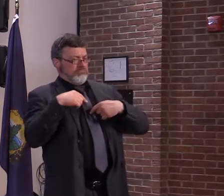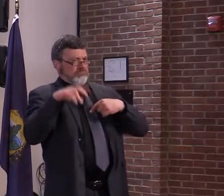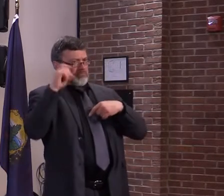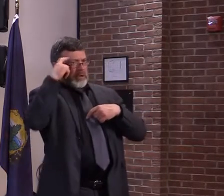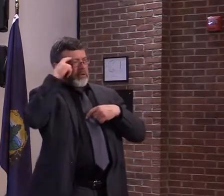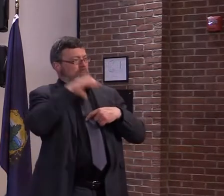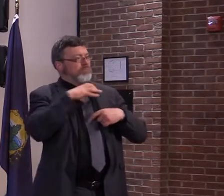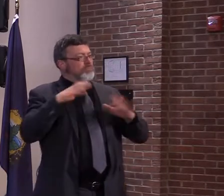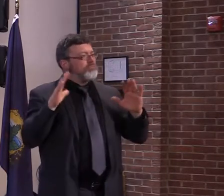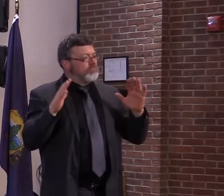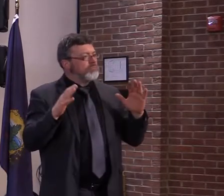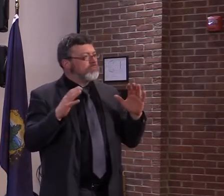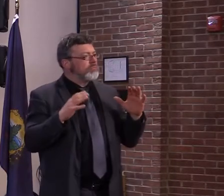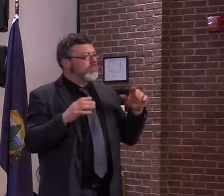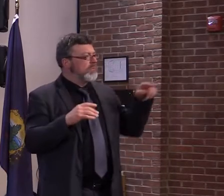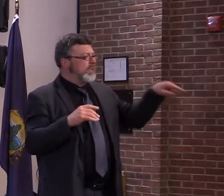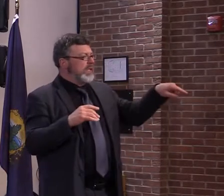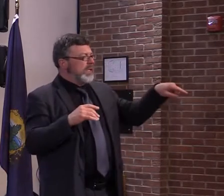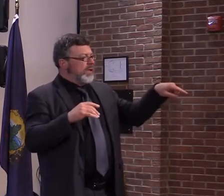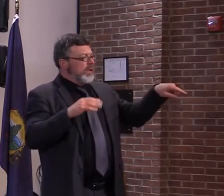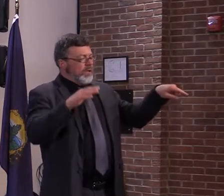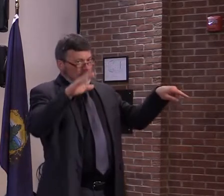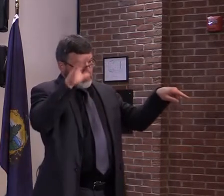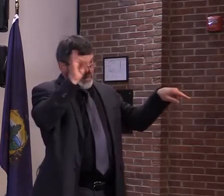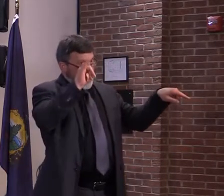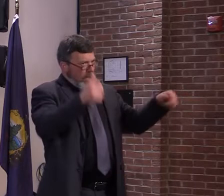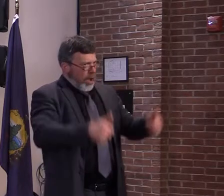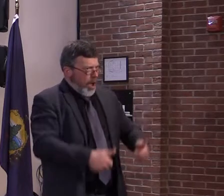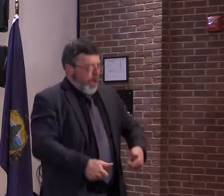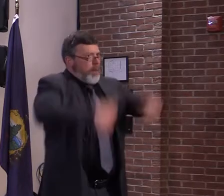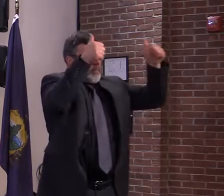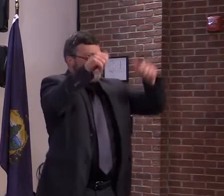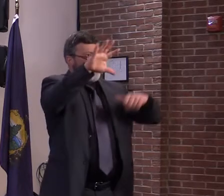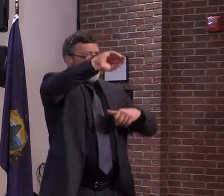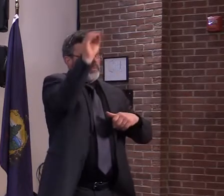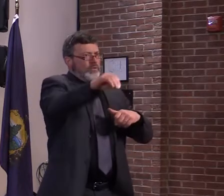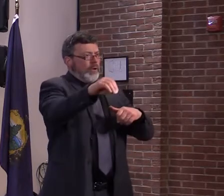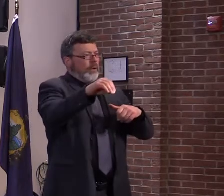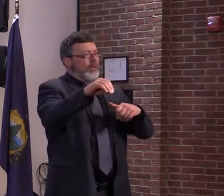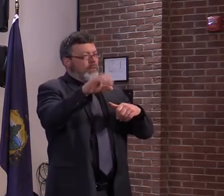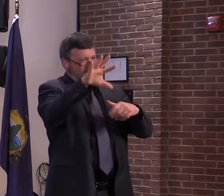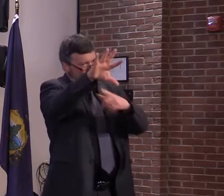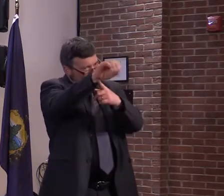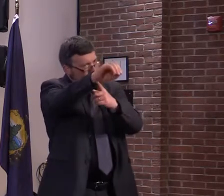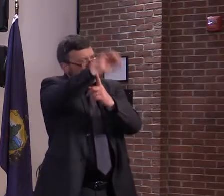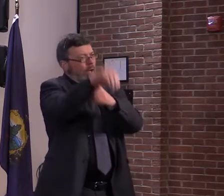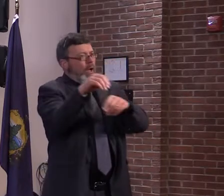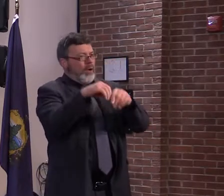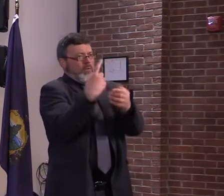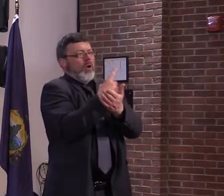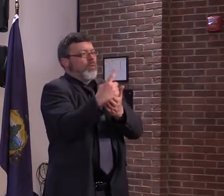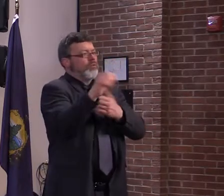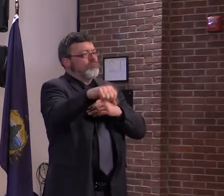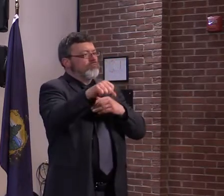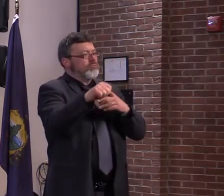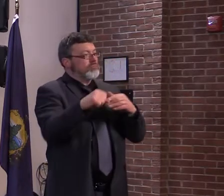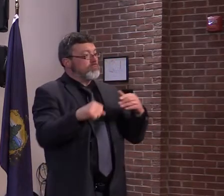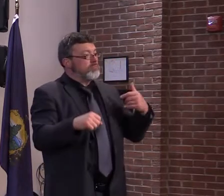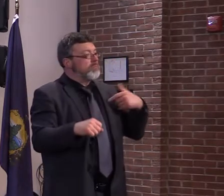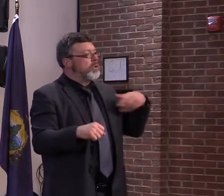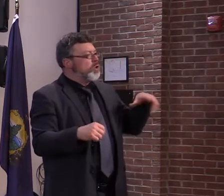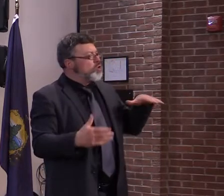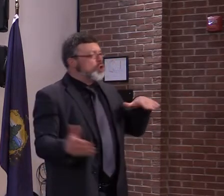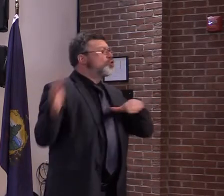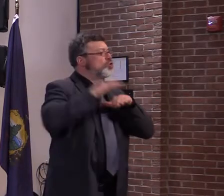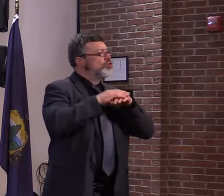than 50% increase over 1 week. So they were concerned that they were seeing the beginning of an ascent that they were uncomfortable